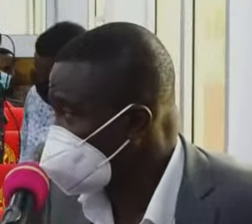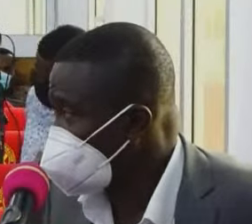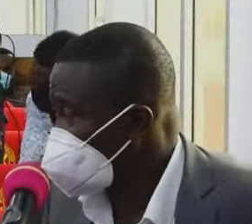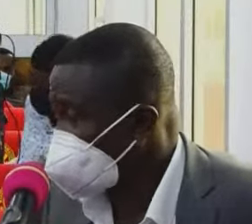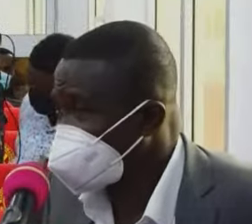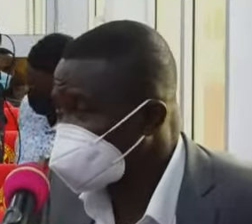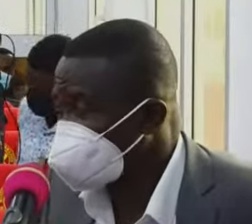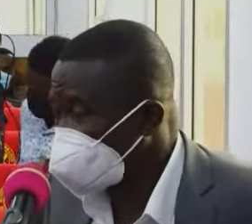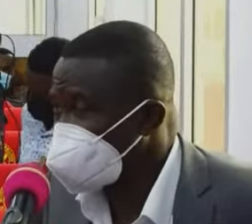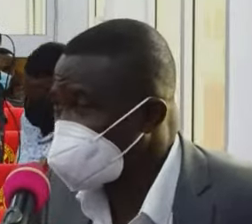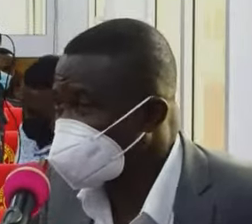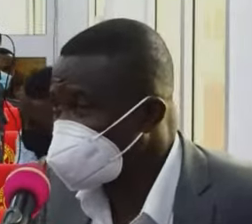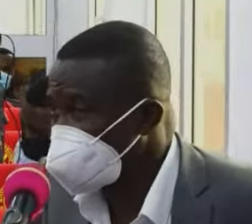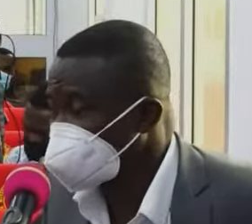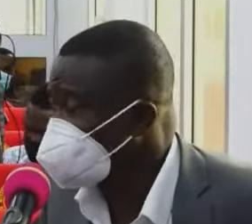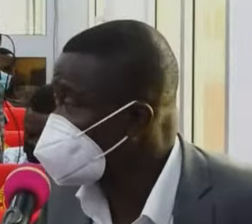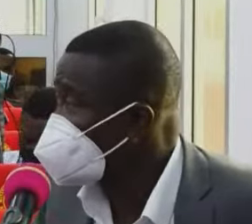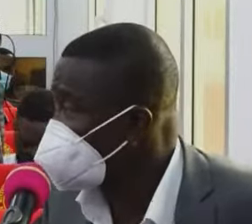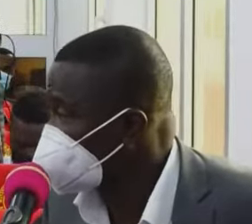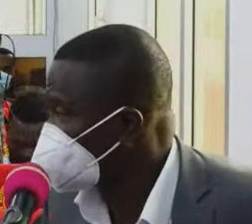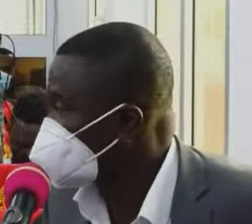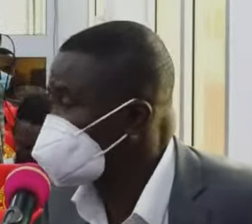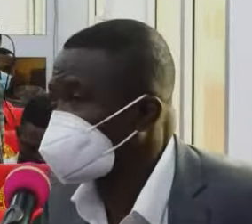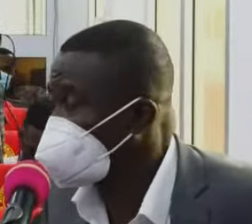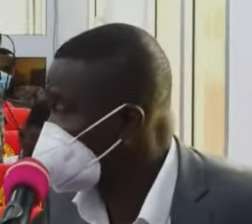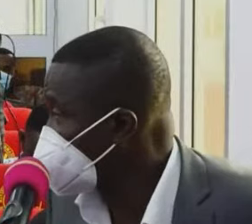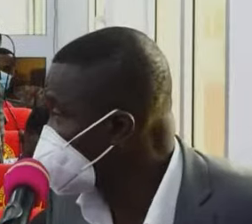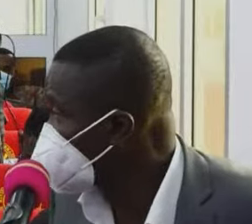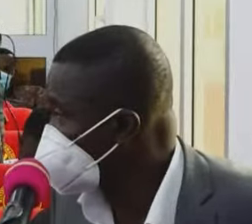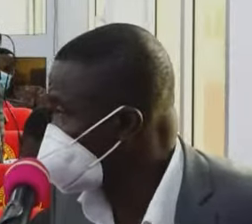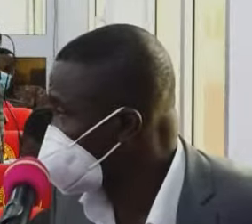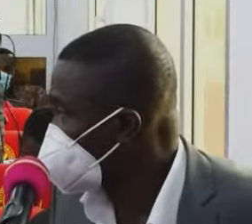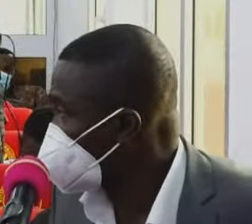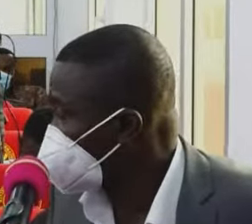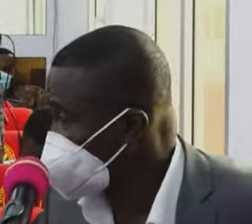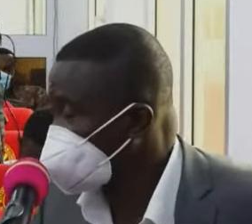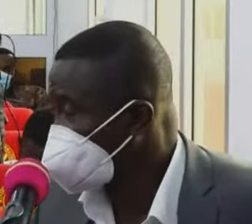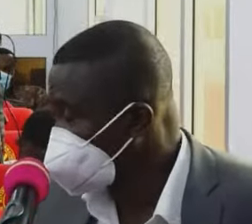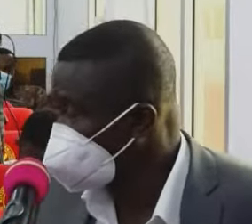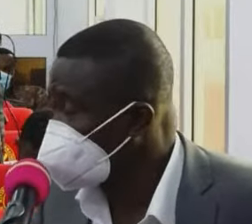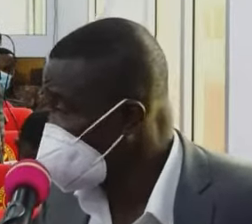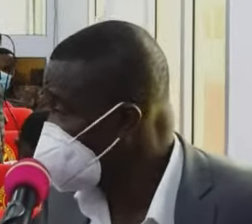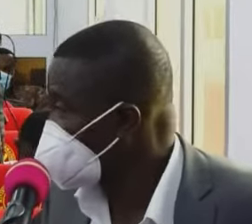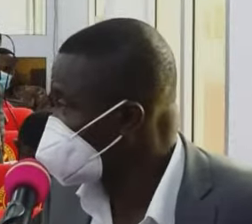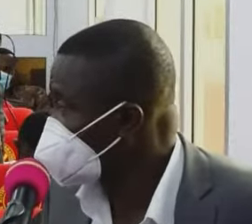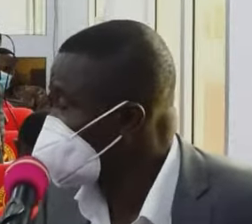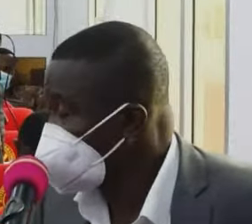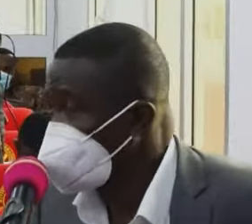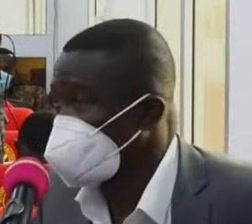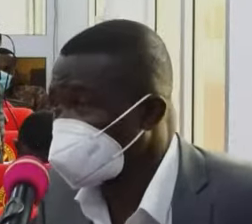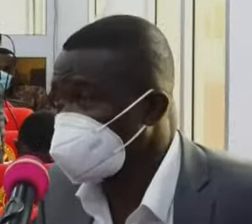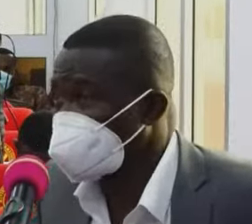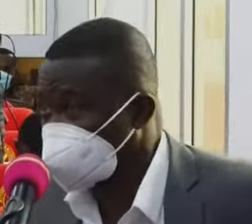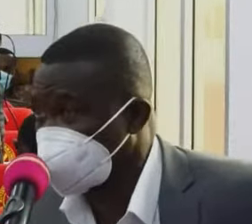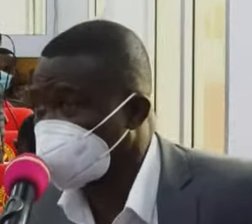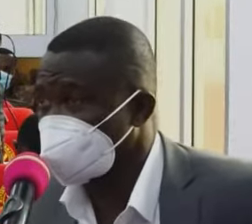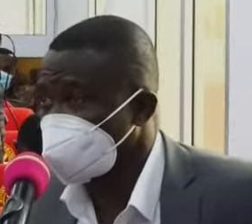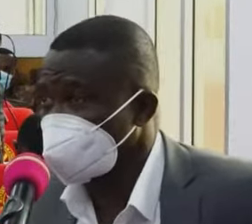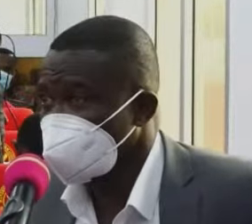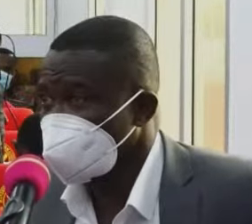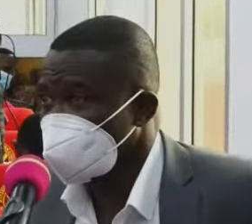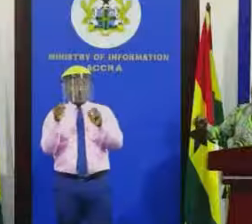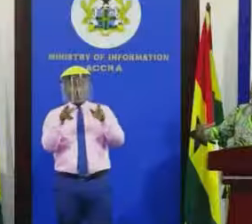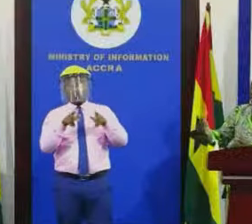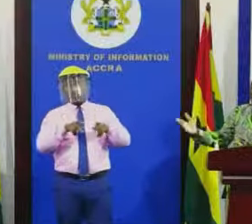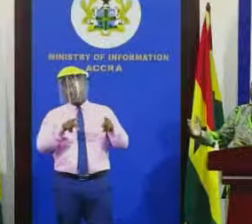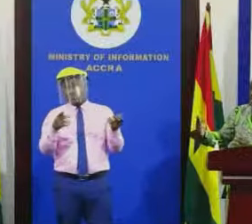cause and then to come up with measures to prevent such things from happening in future. Then those who are affected could pursue So in this instance,